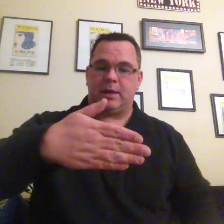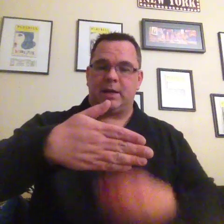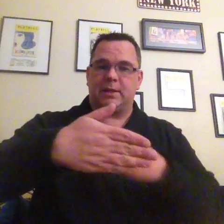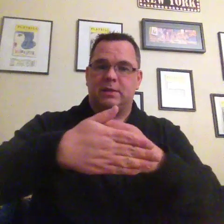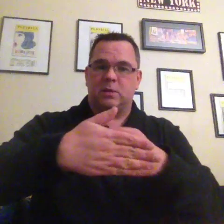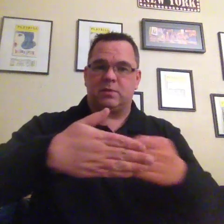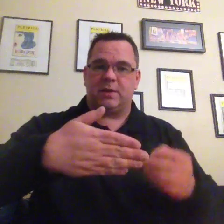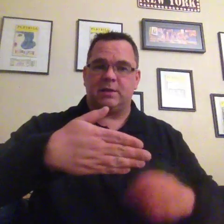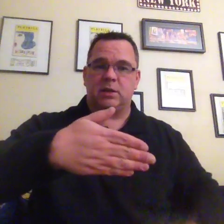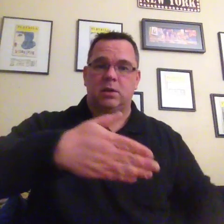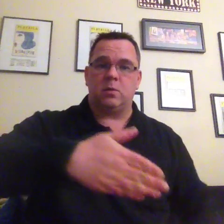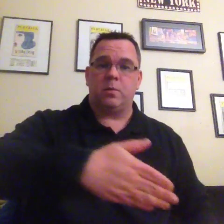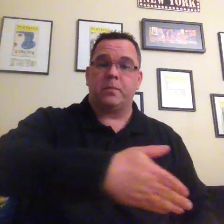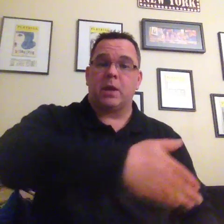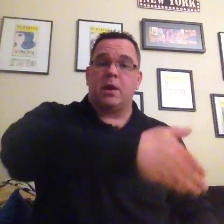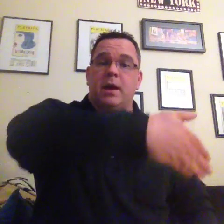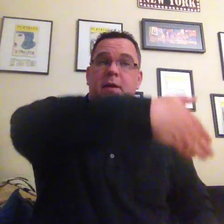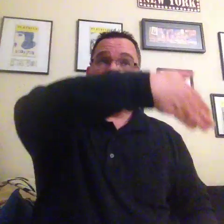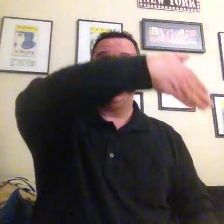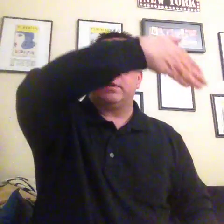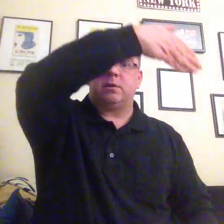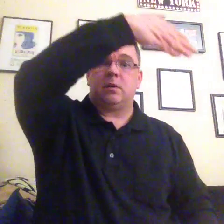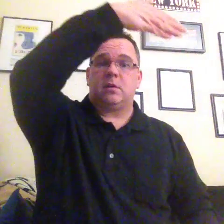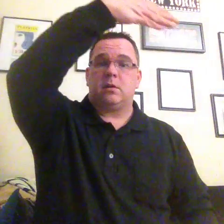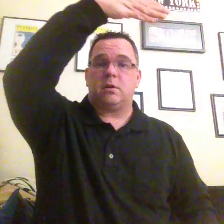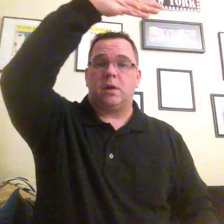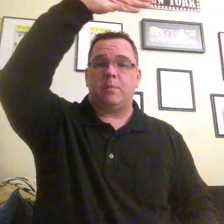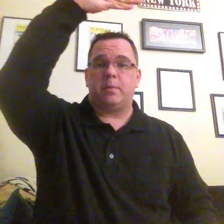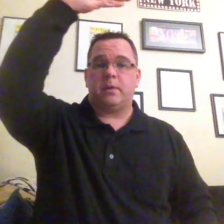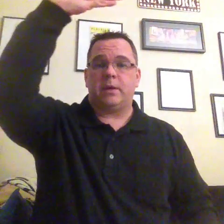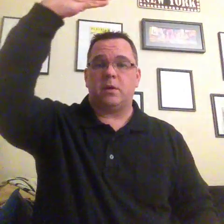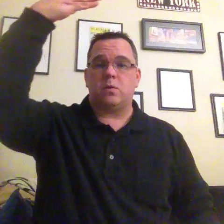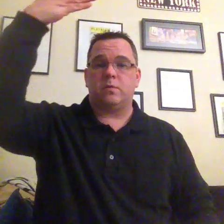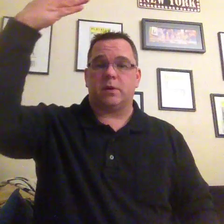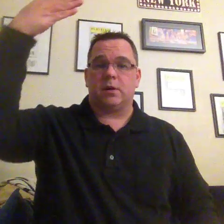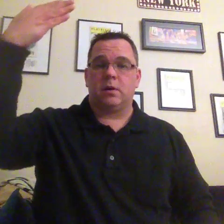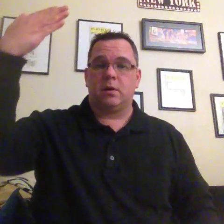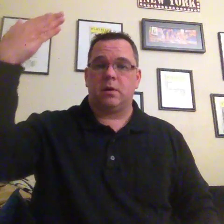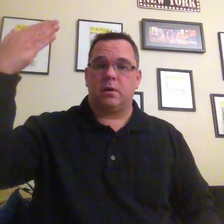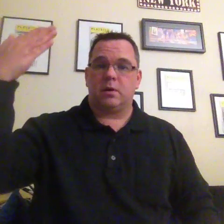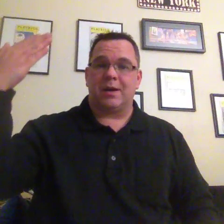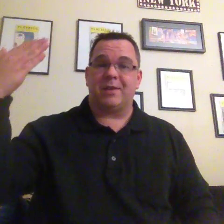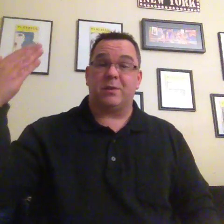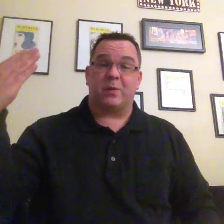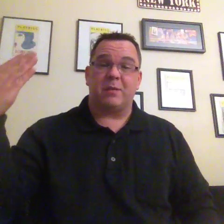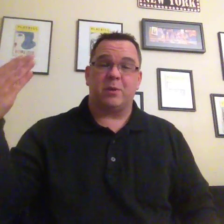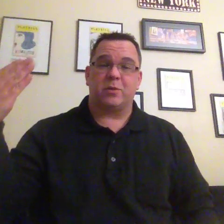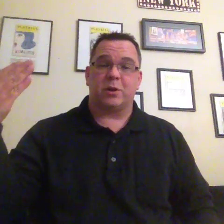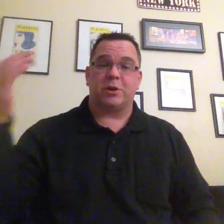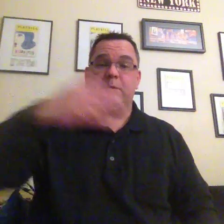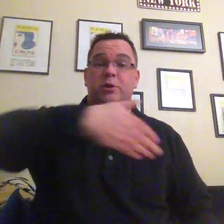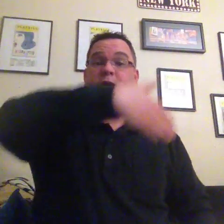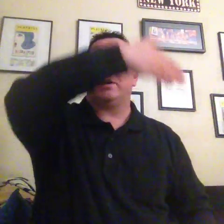like this, so it's facing you, and move it up and over, kind of in a rainbow sort of shape. You're showing